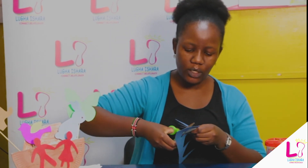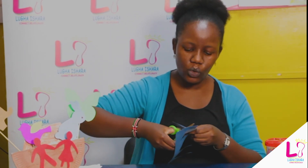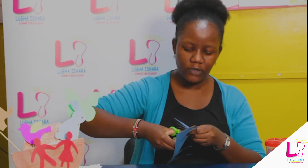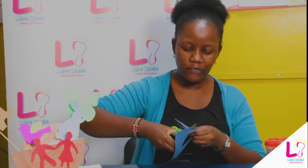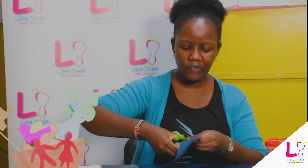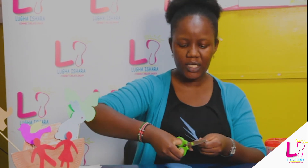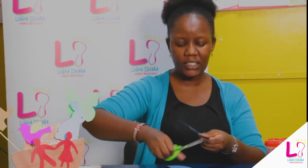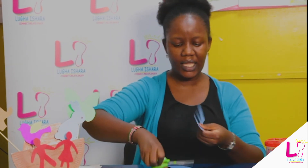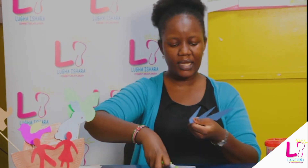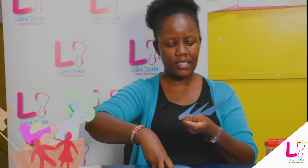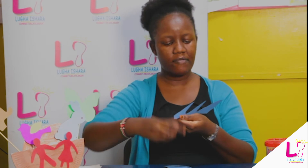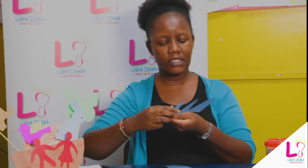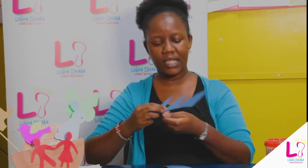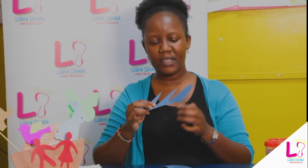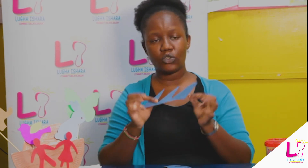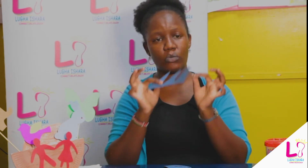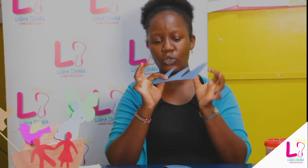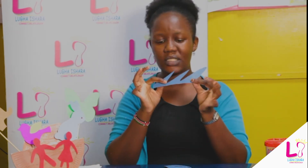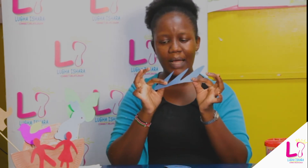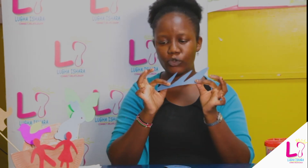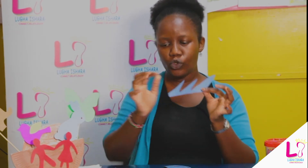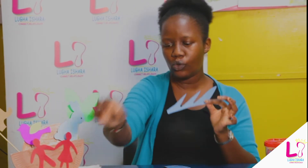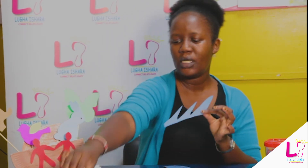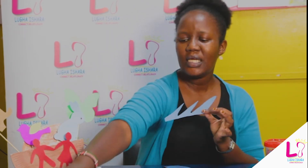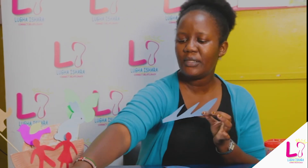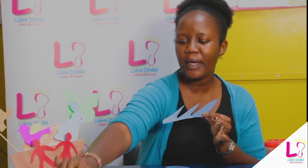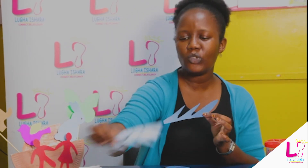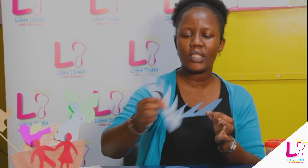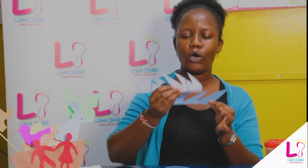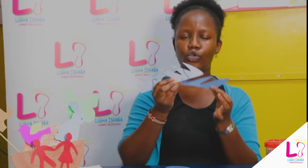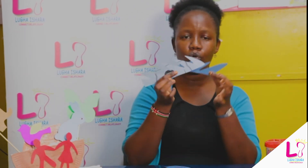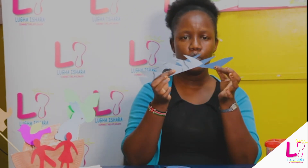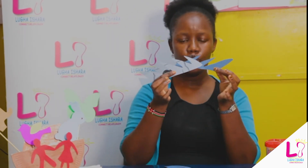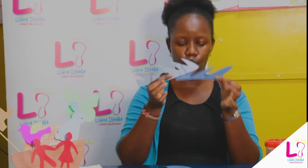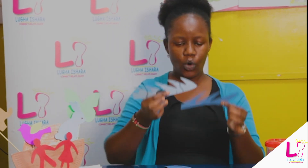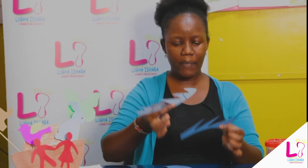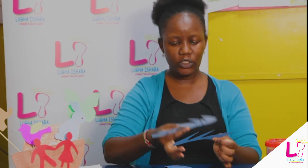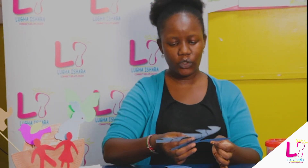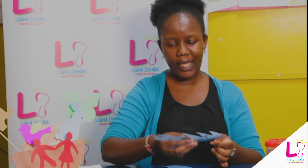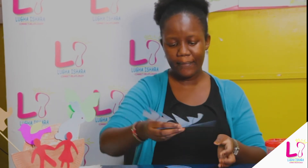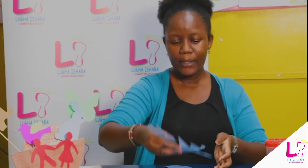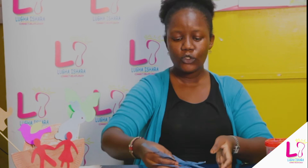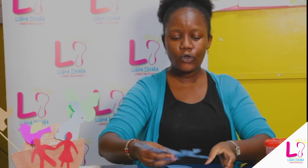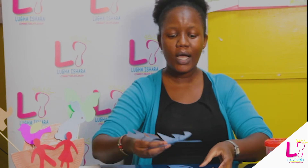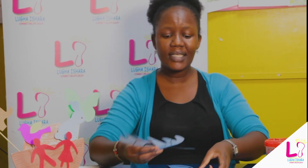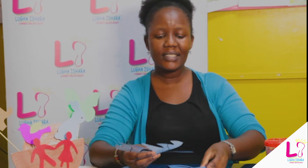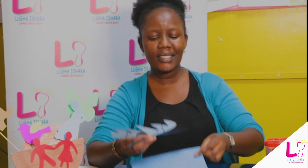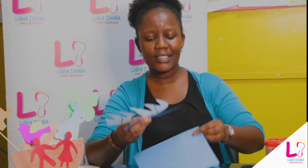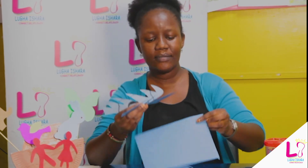looks very scary if it is having a storm. So it's up to you. It depends on how you go about it, okay? So as I said,